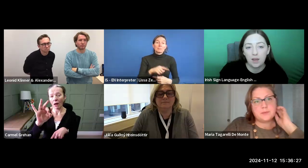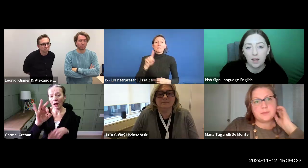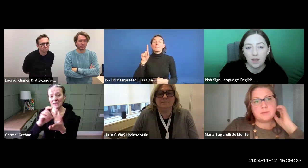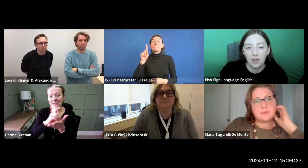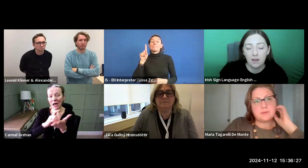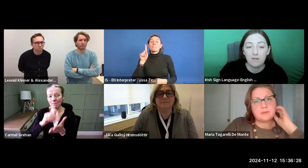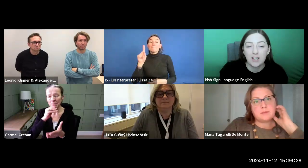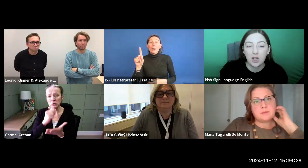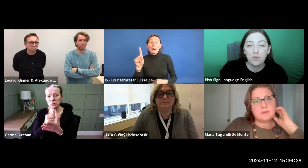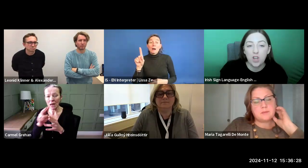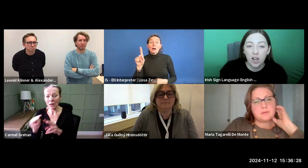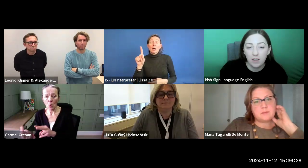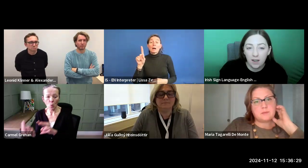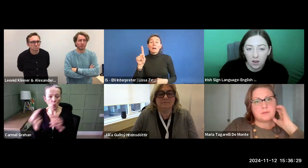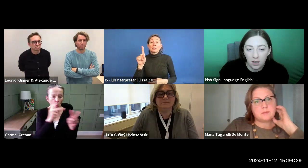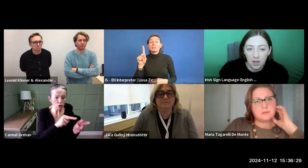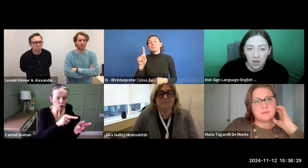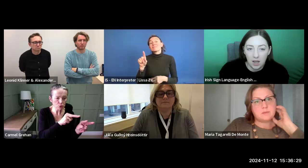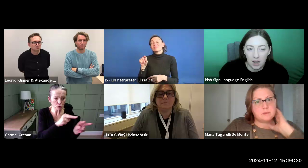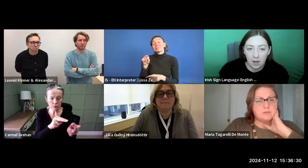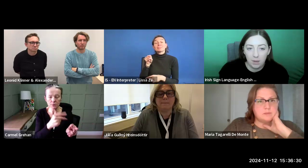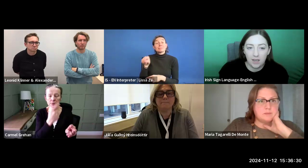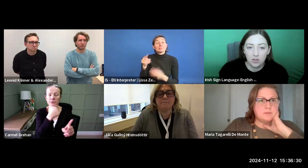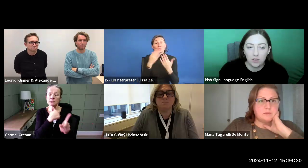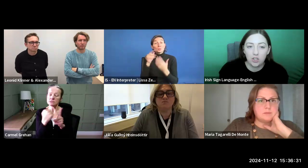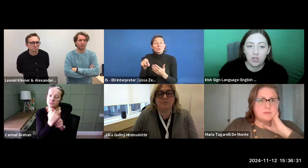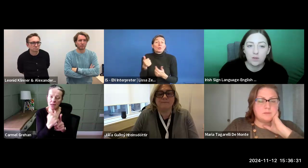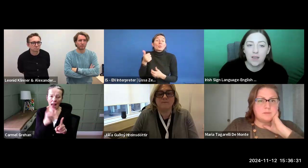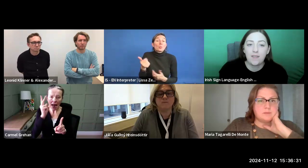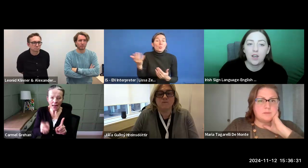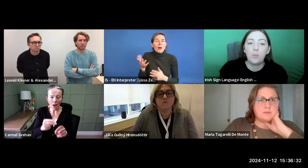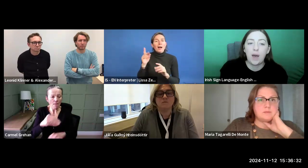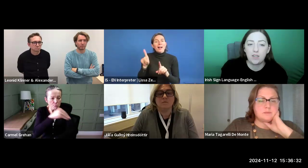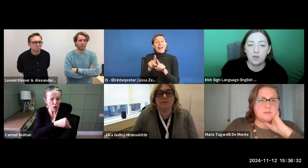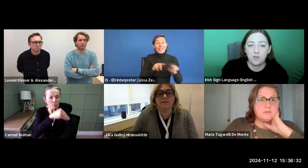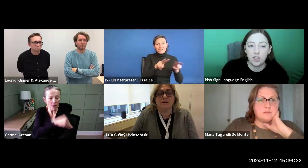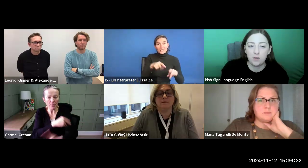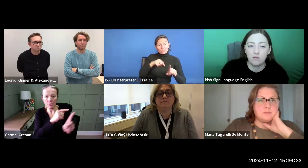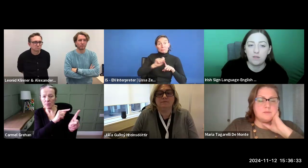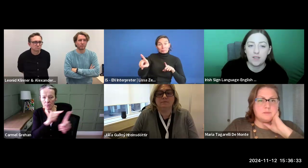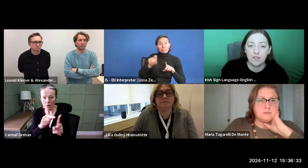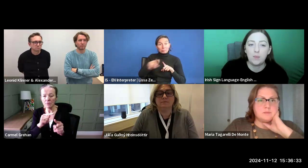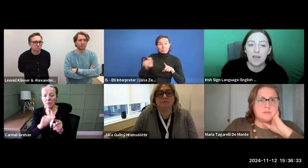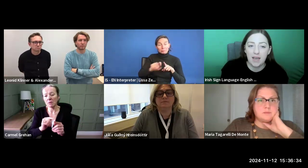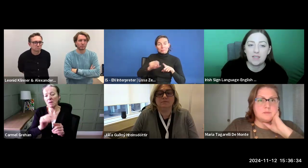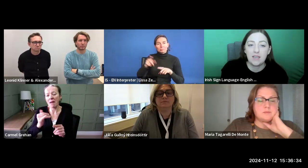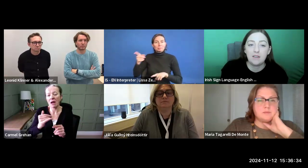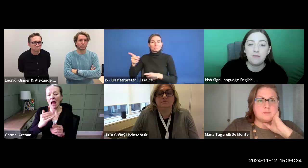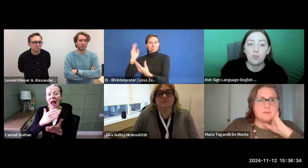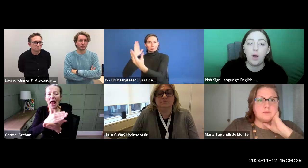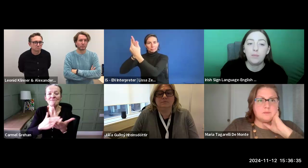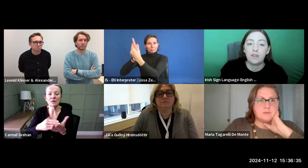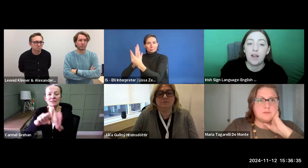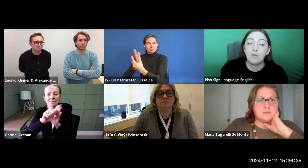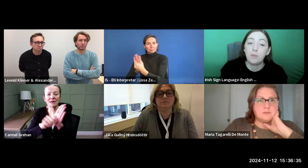keep a video diary log. And it's good that the students can then go back to those videos and revisit them again to see